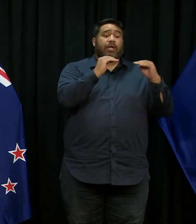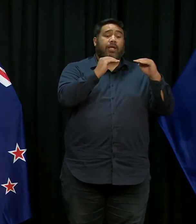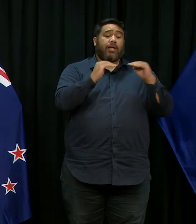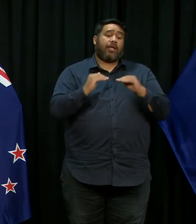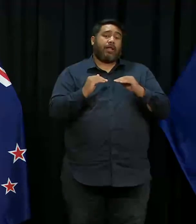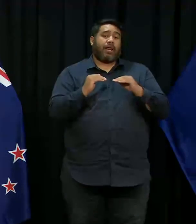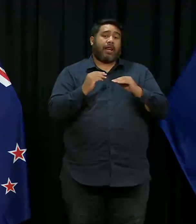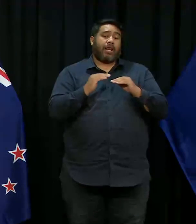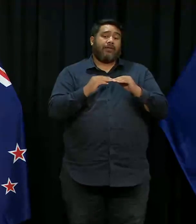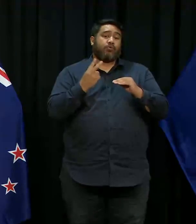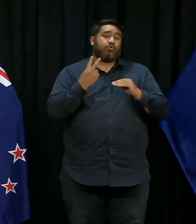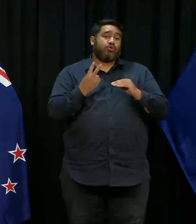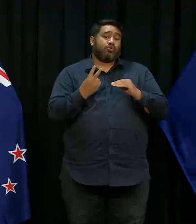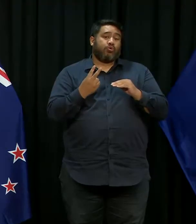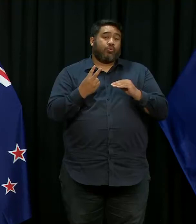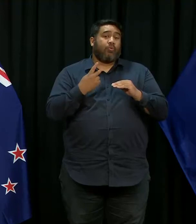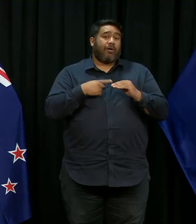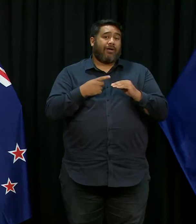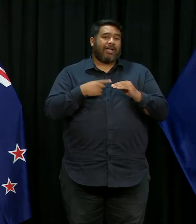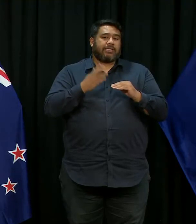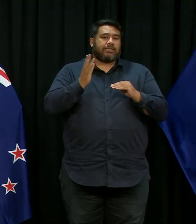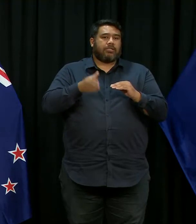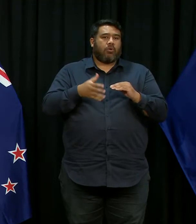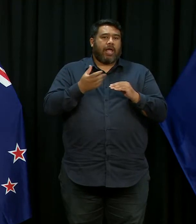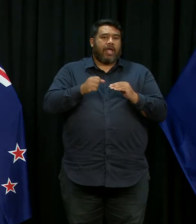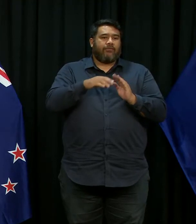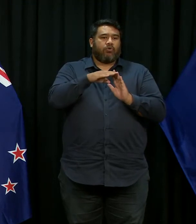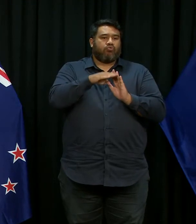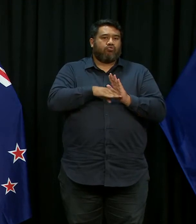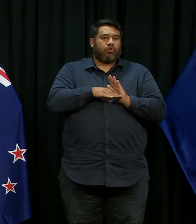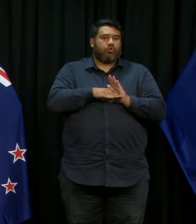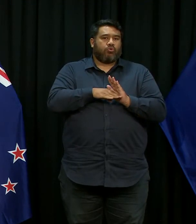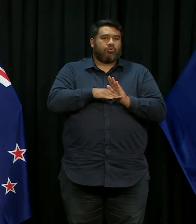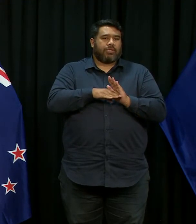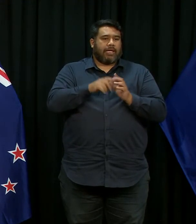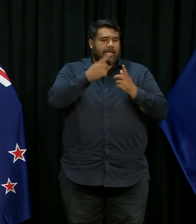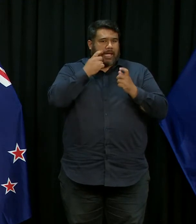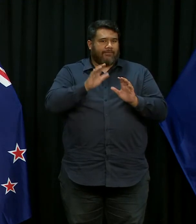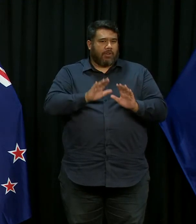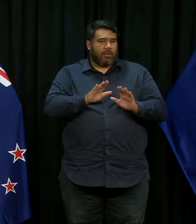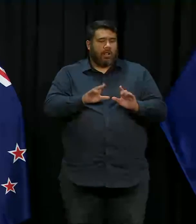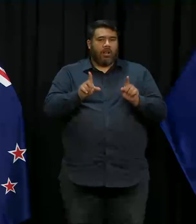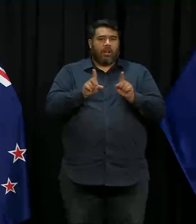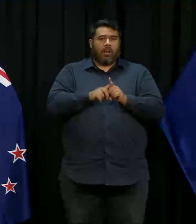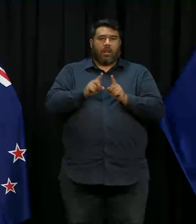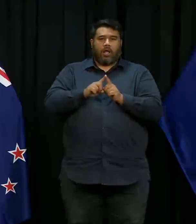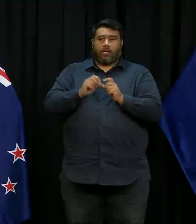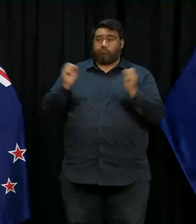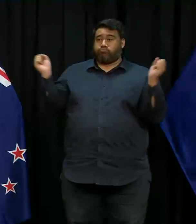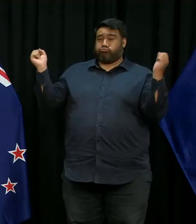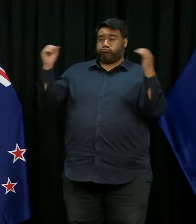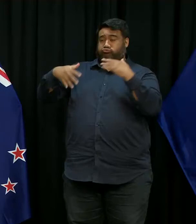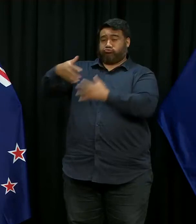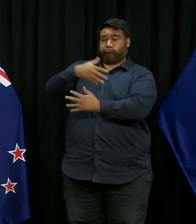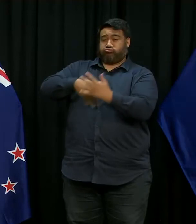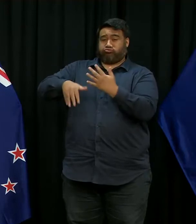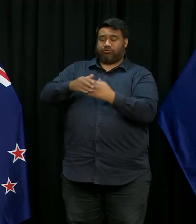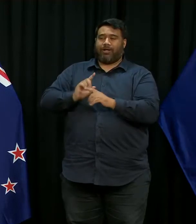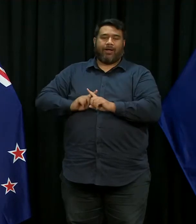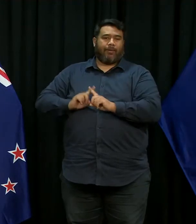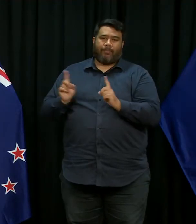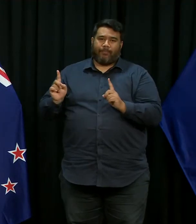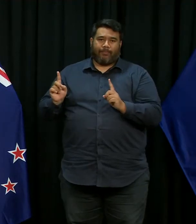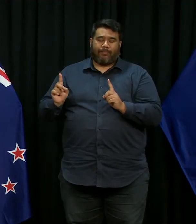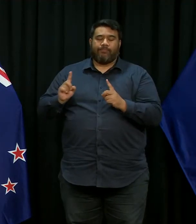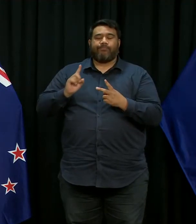has still a level of precaution in it. We do worry about mass gatherings, and so that's restricted here. It still